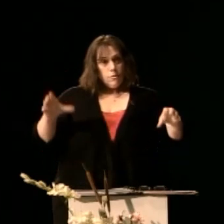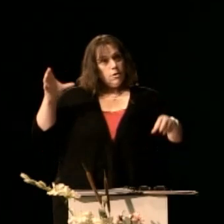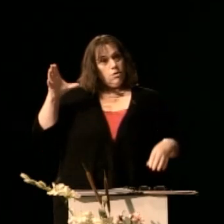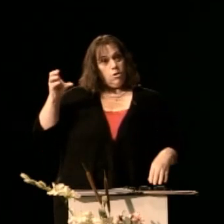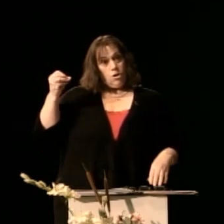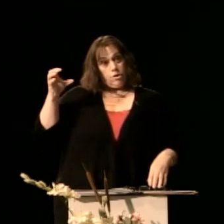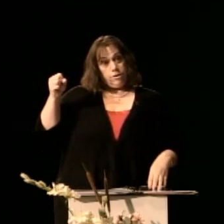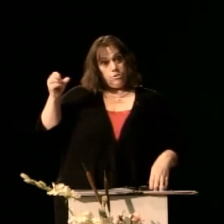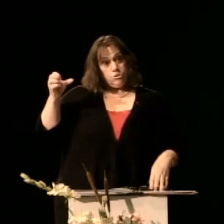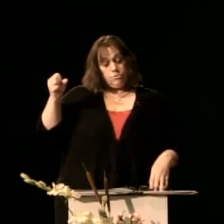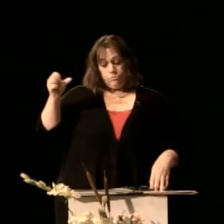Orange.